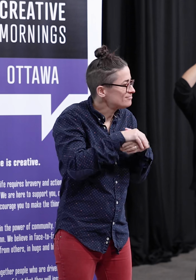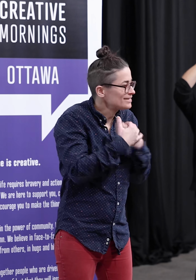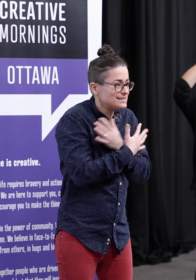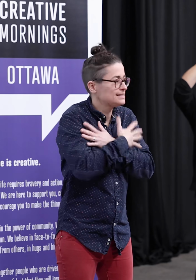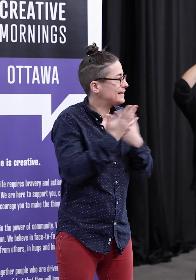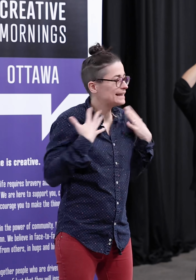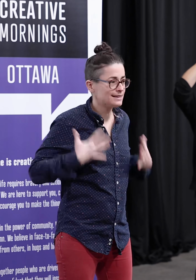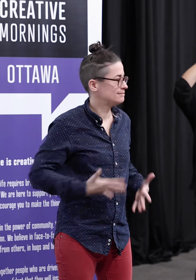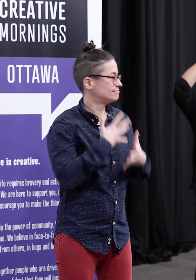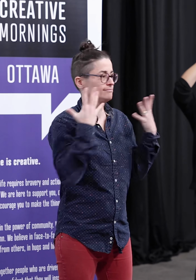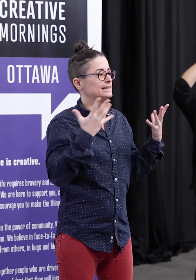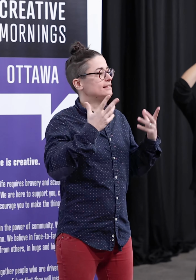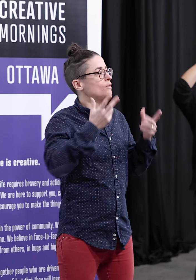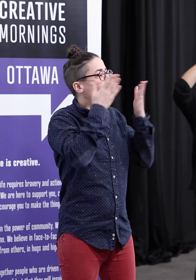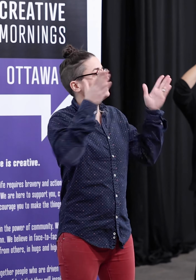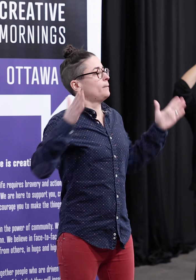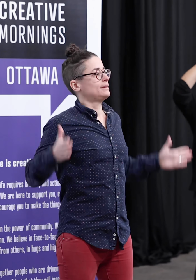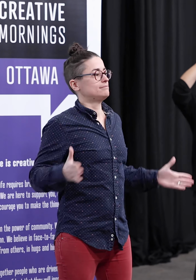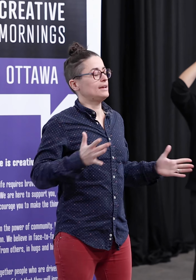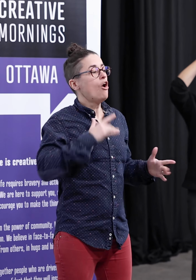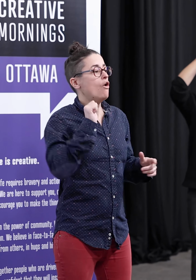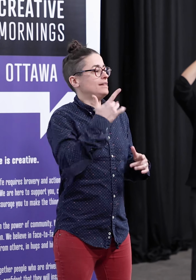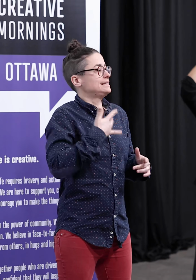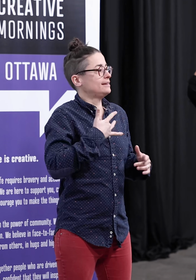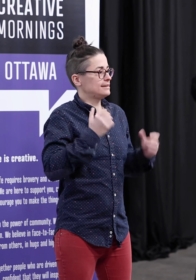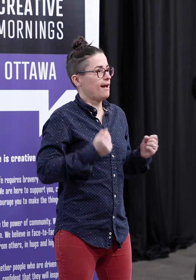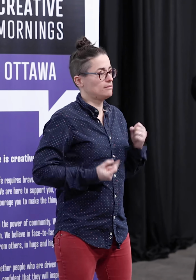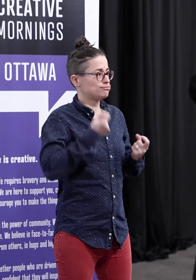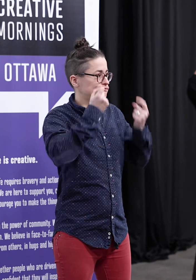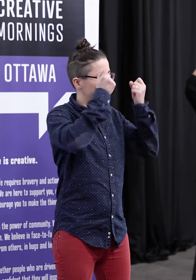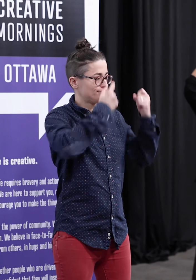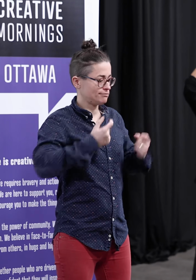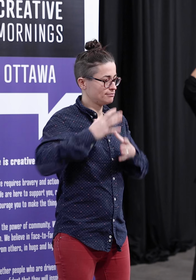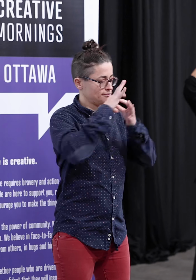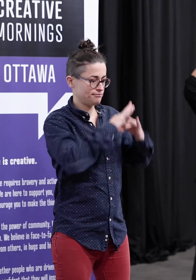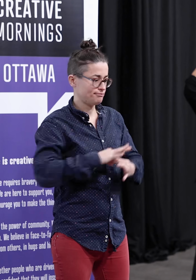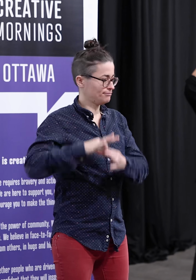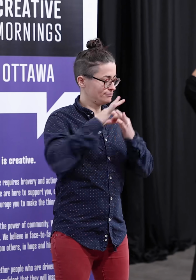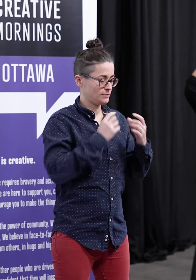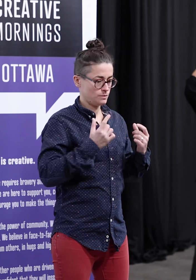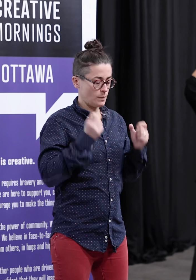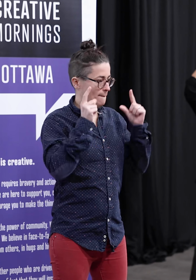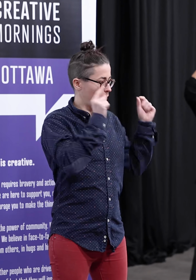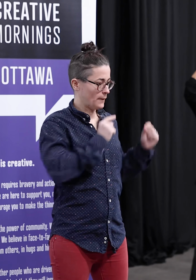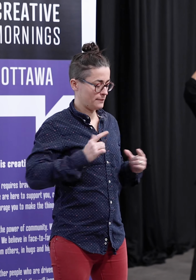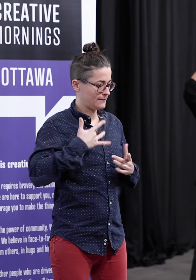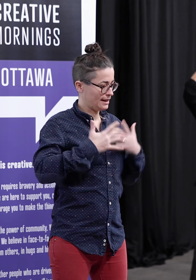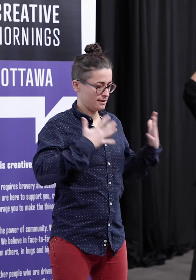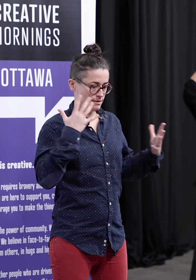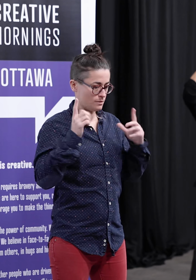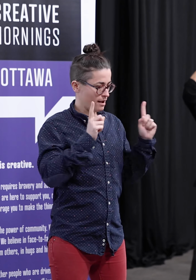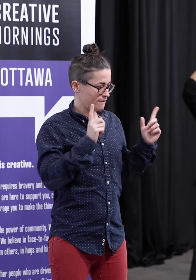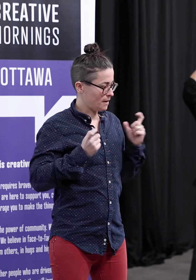eyesight, smell, auditory sight, visuals, all of the sensations that you can think